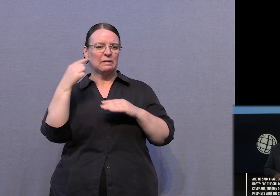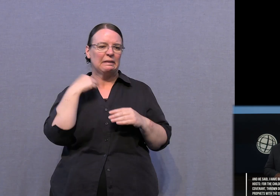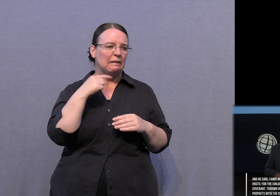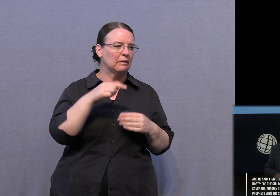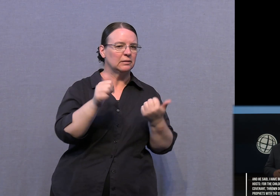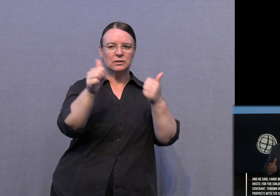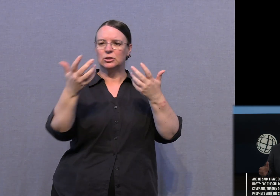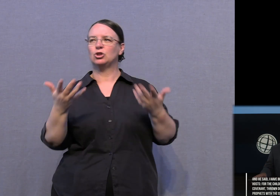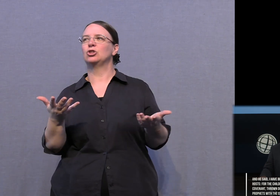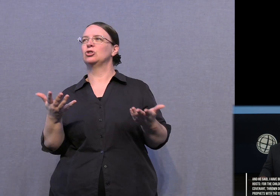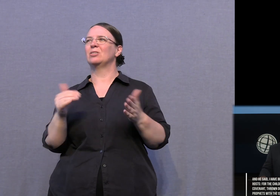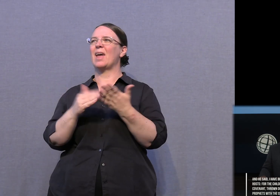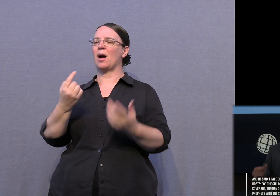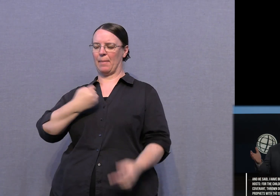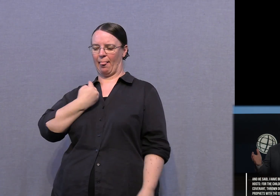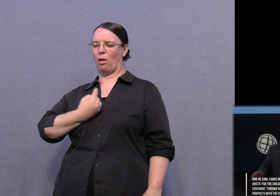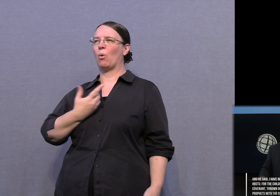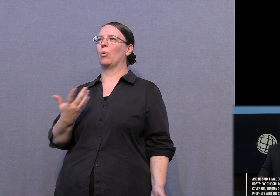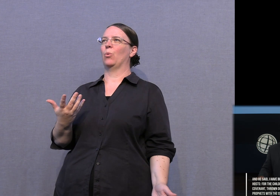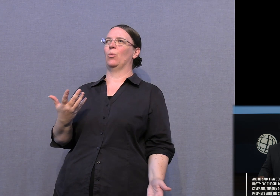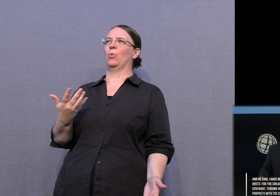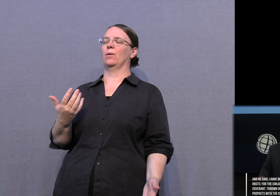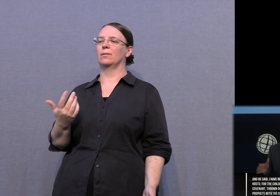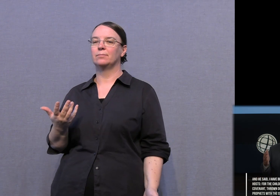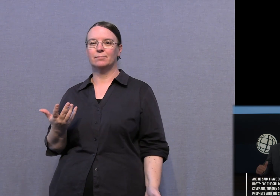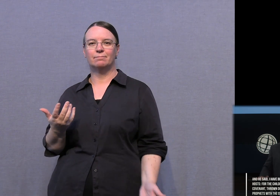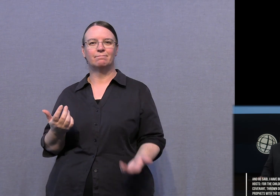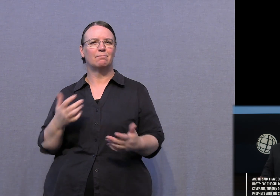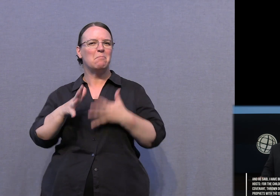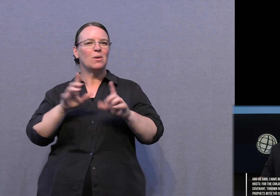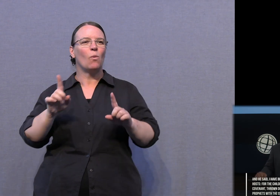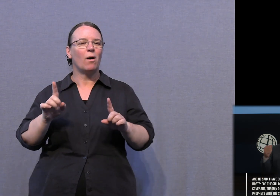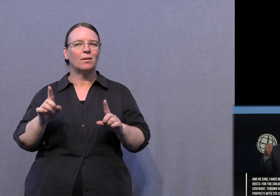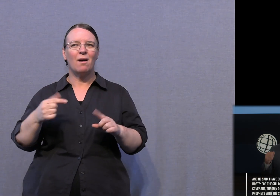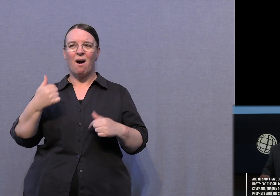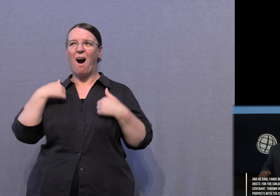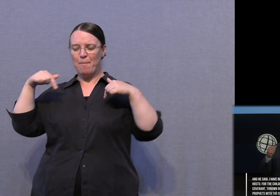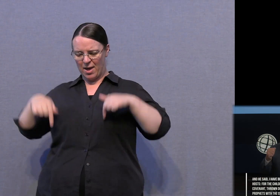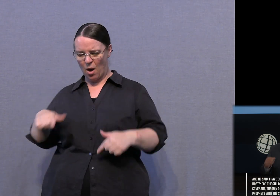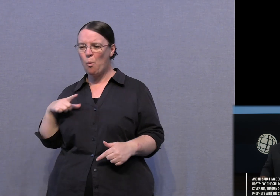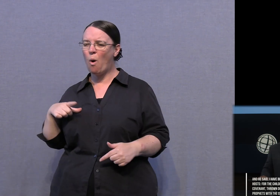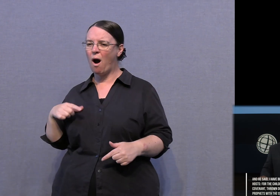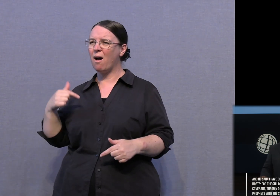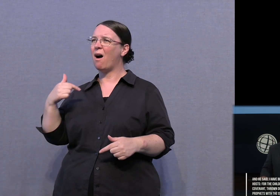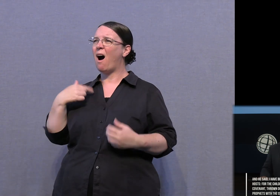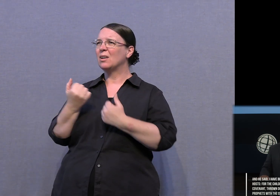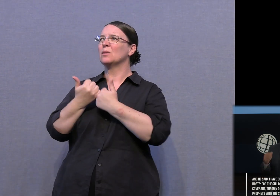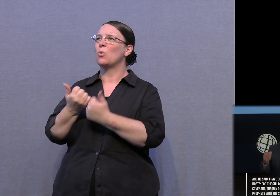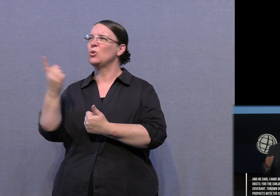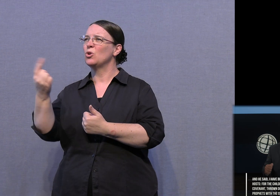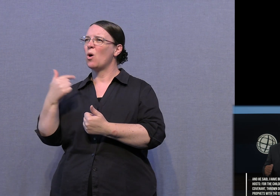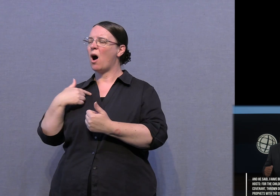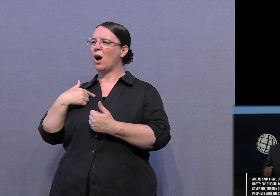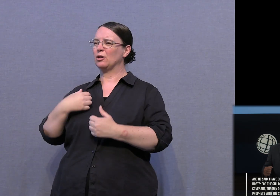away. In other words, God, you know why I'm here. I'm here because of you. I stood up for you. I did your will. I